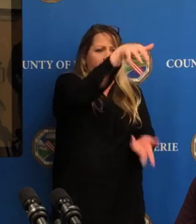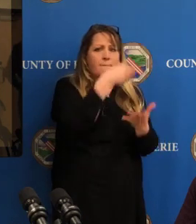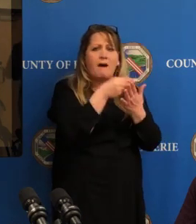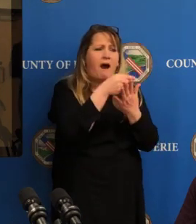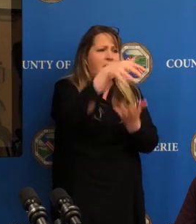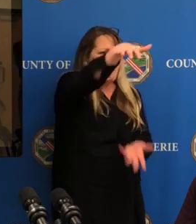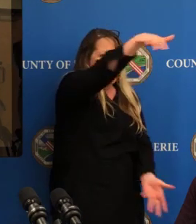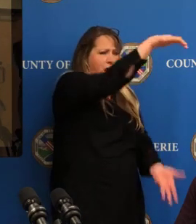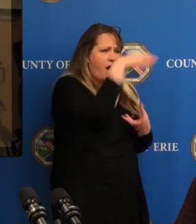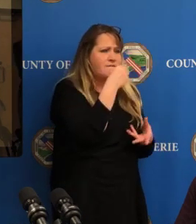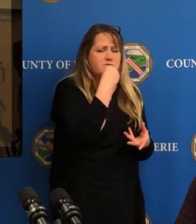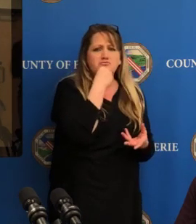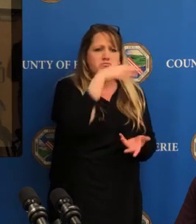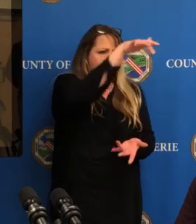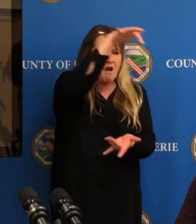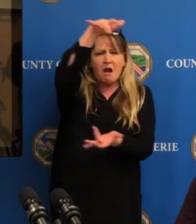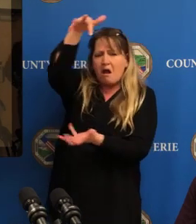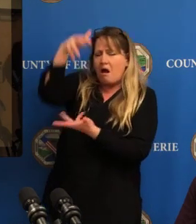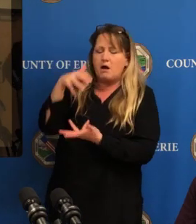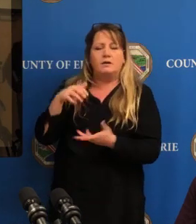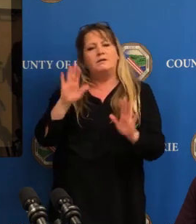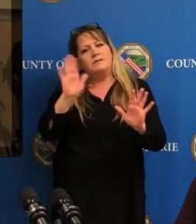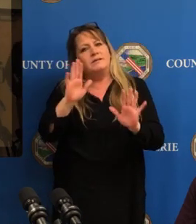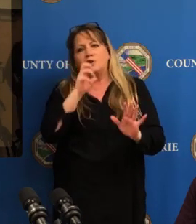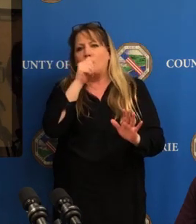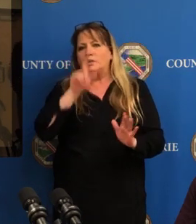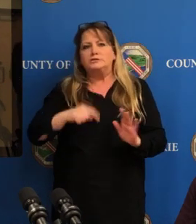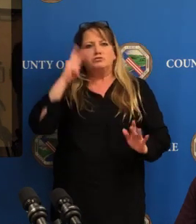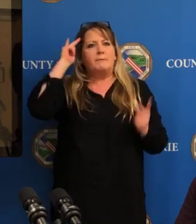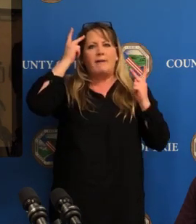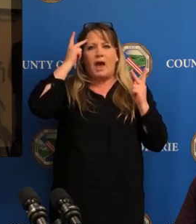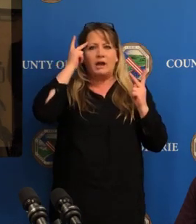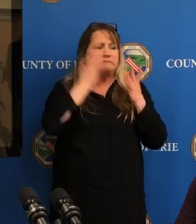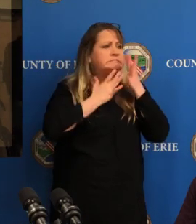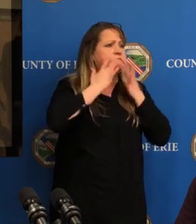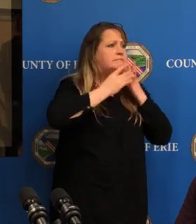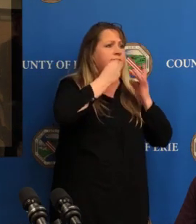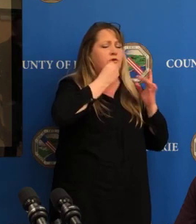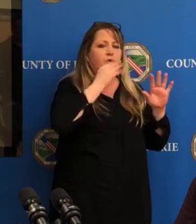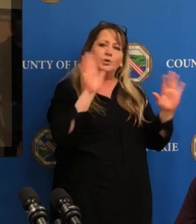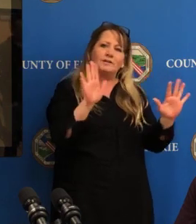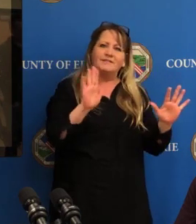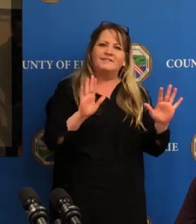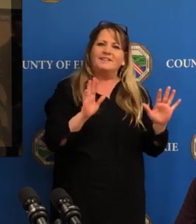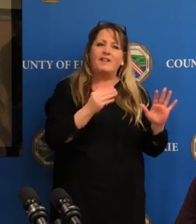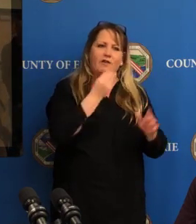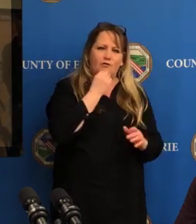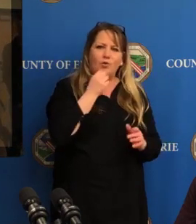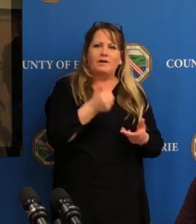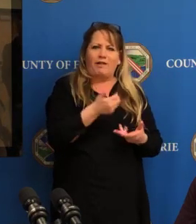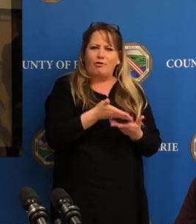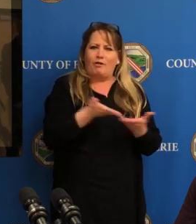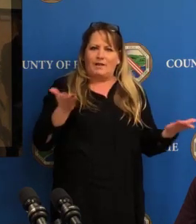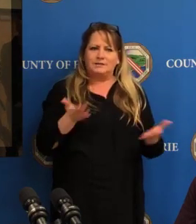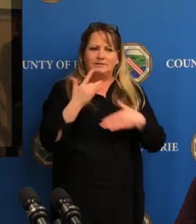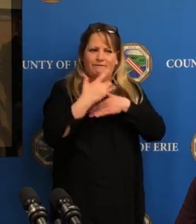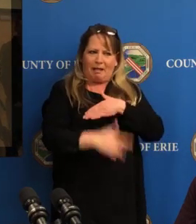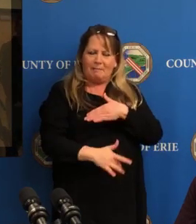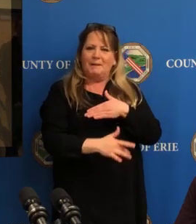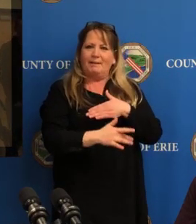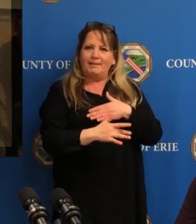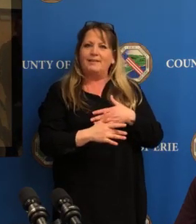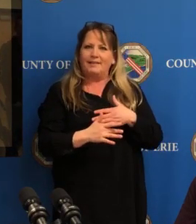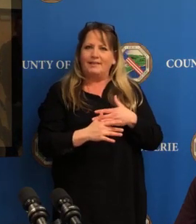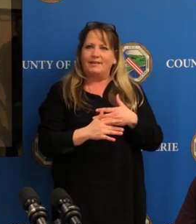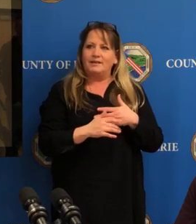to not go under the situation that this is a panic and there's not food and other supplies there, because the food and other supplies are available.